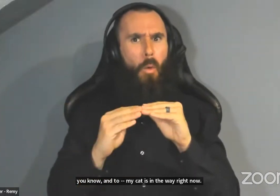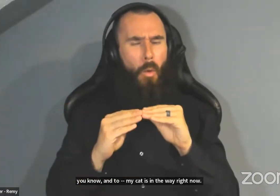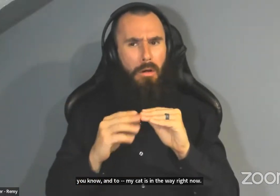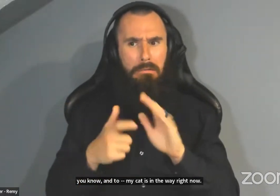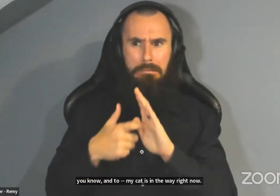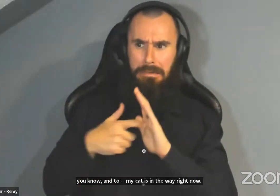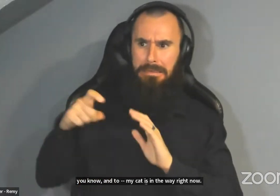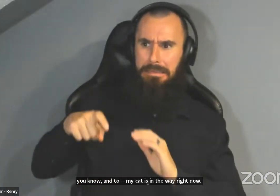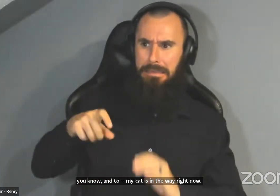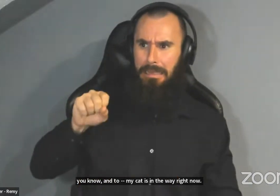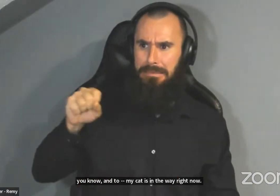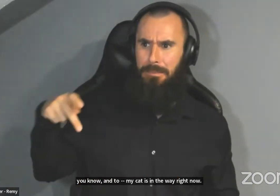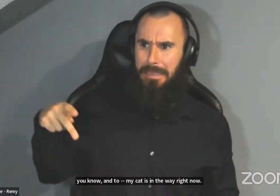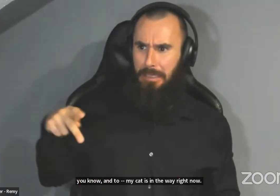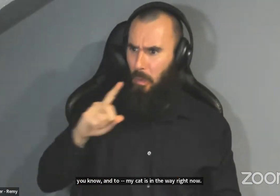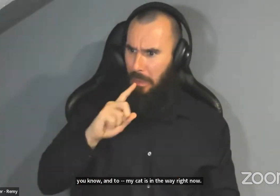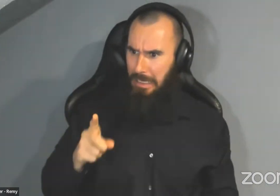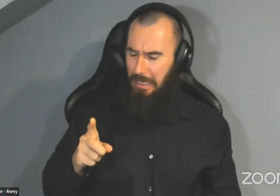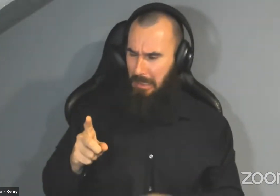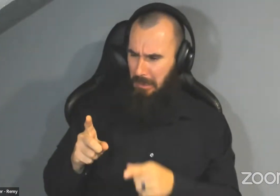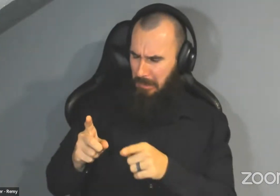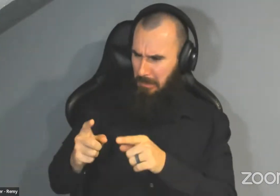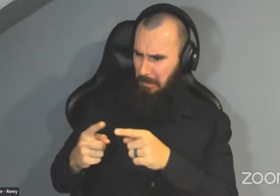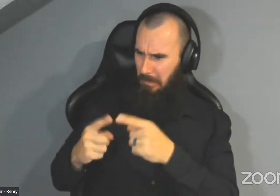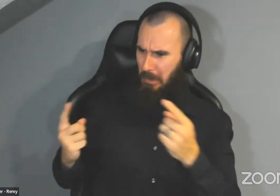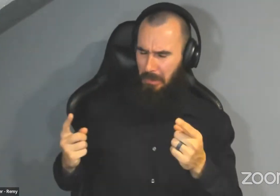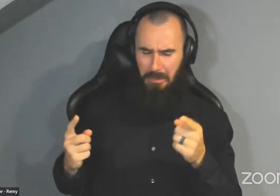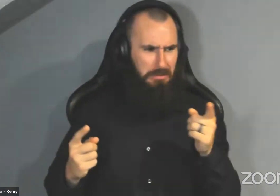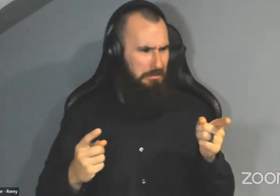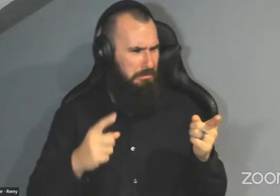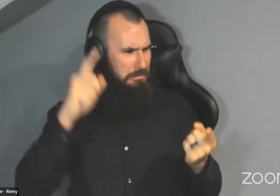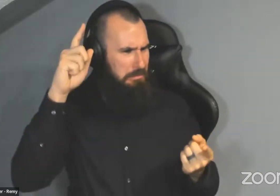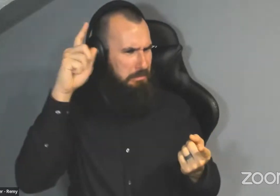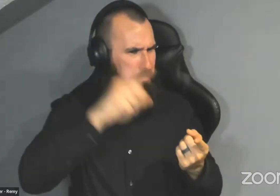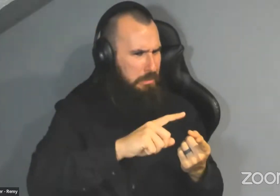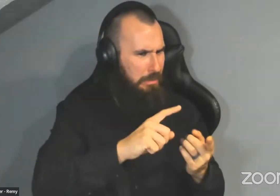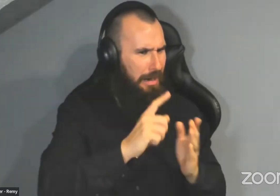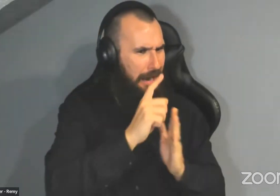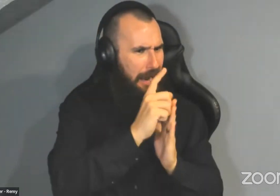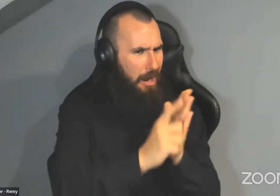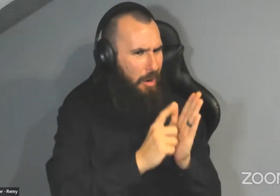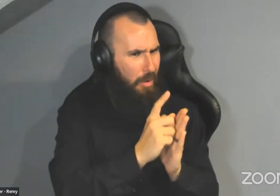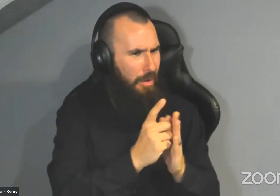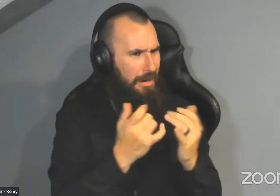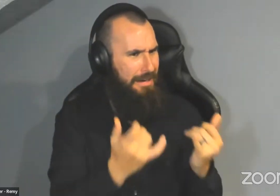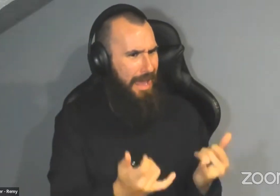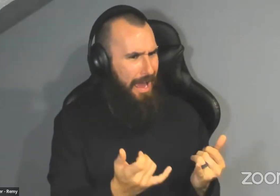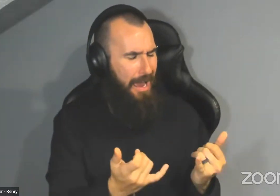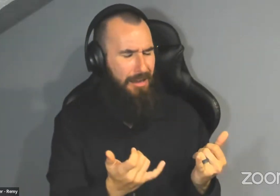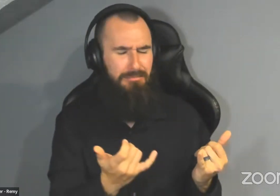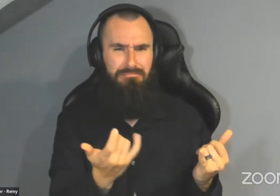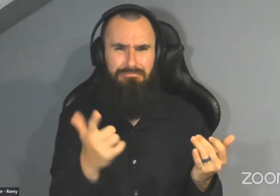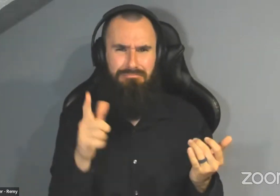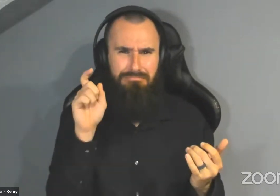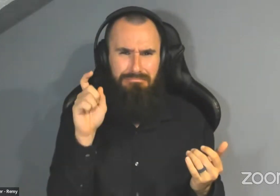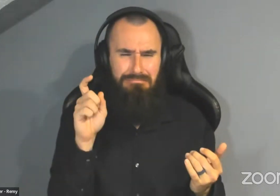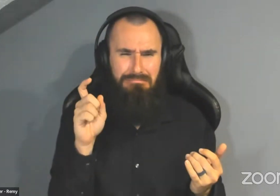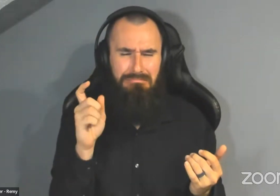hear talk of decreasing our hours, and